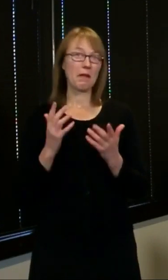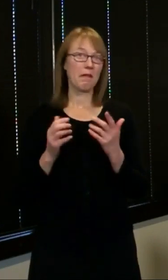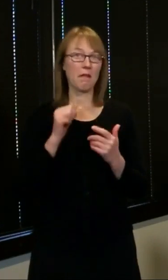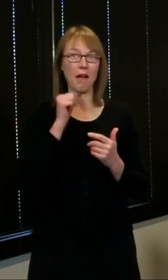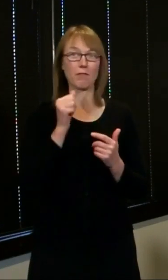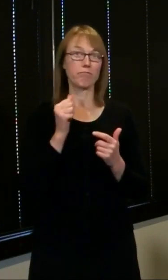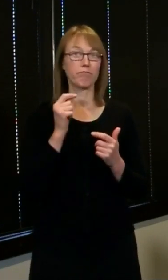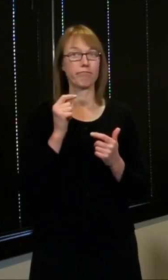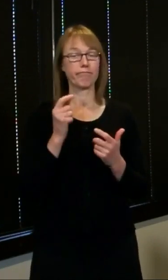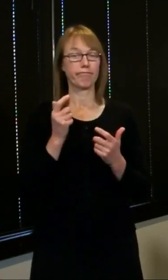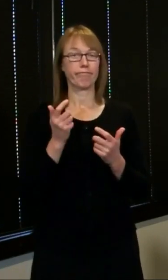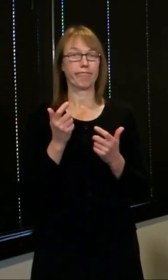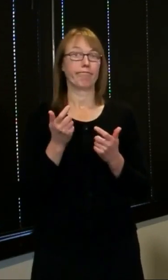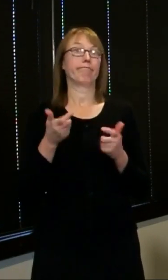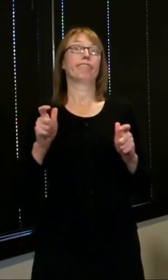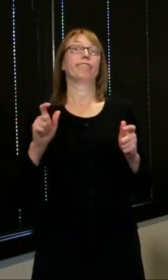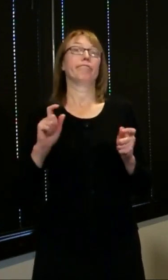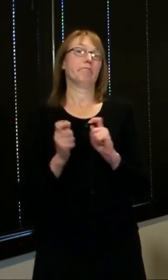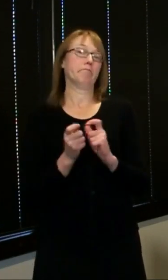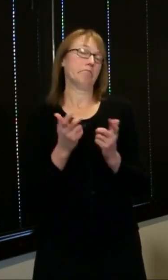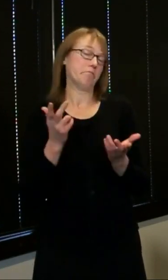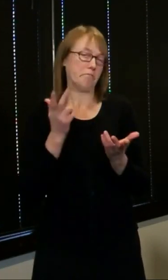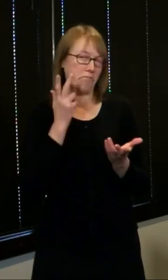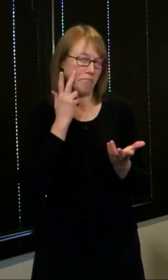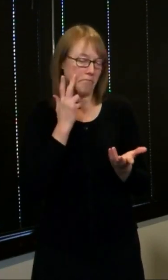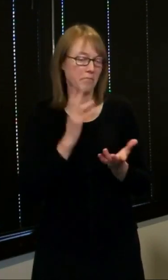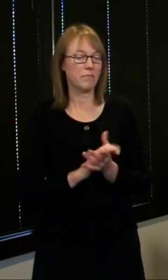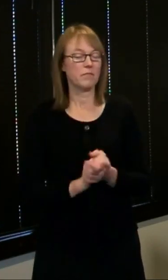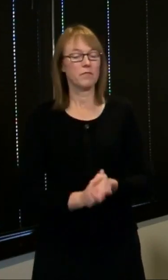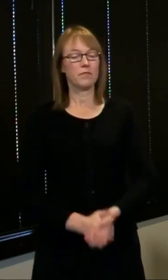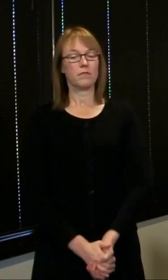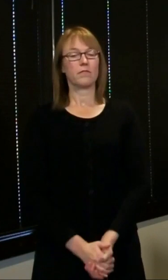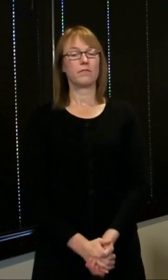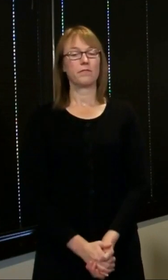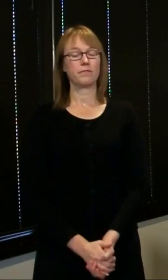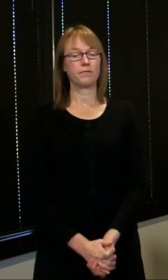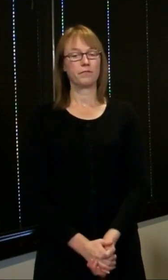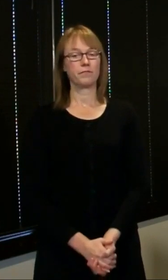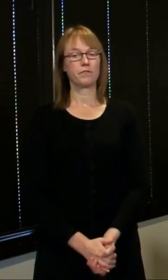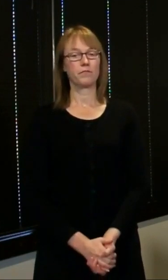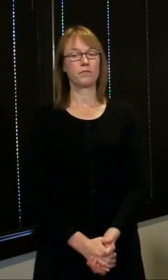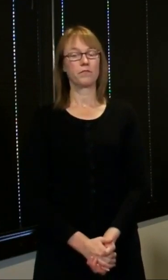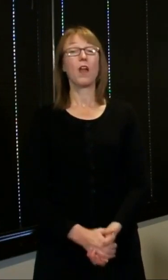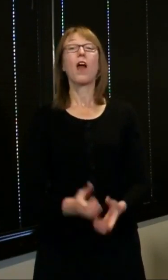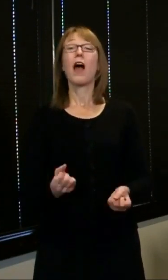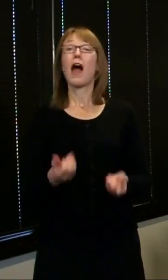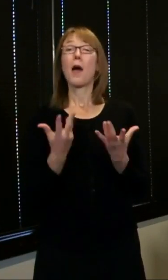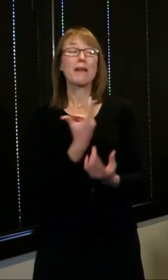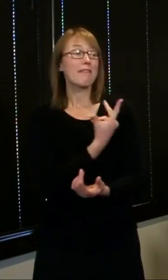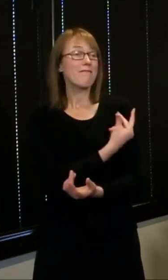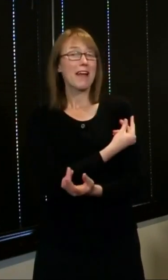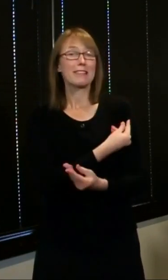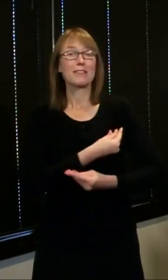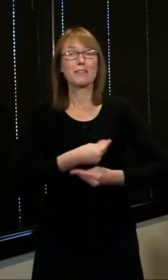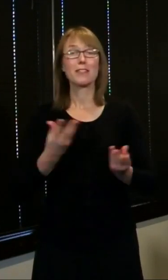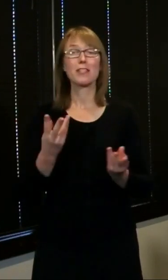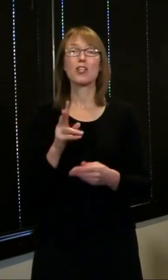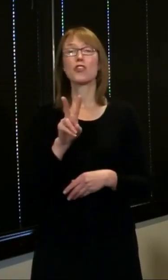looking at some of our doses that have been administered, so in total, we've administered around